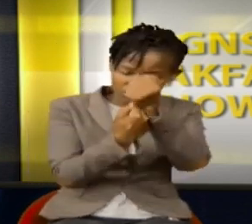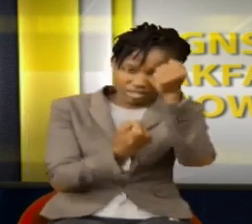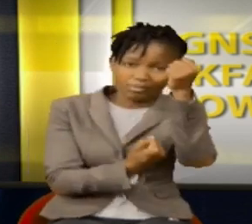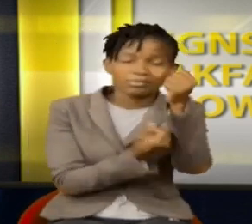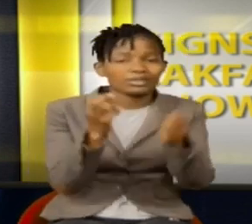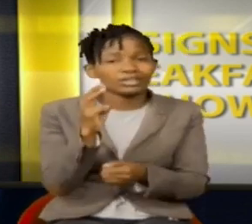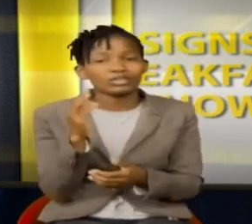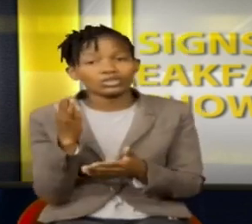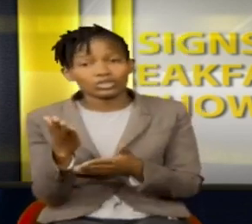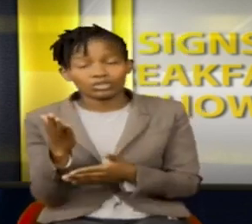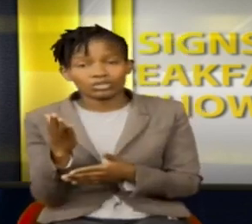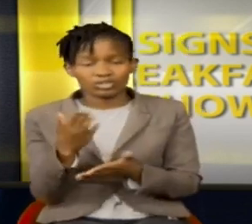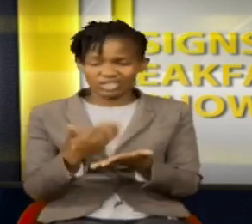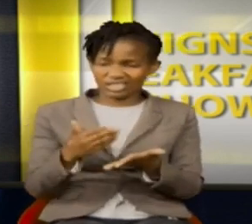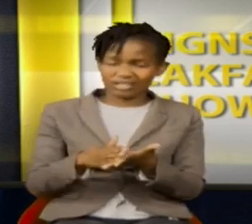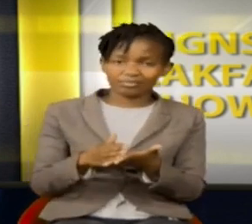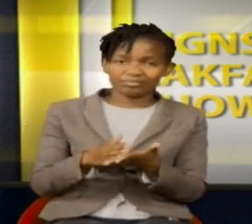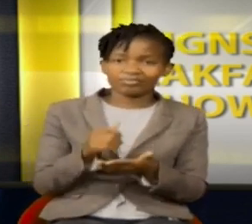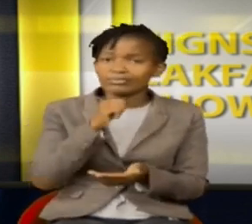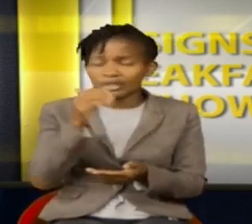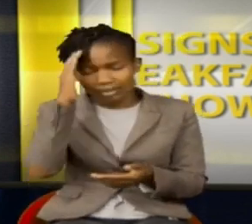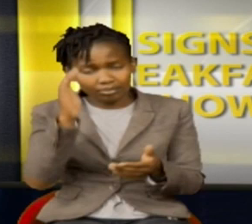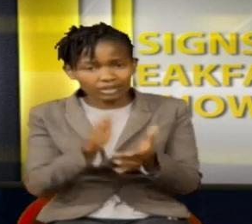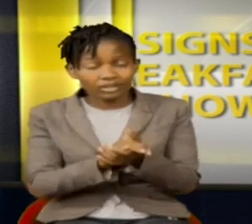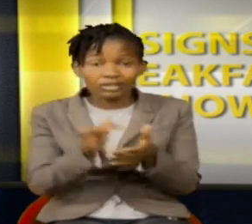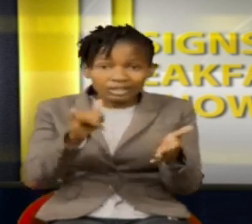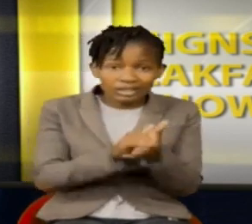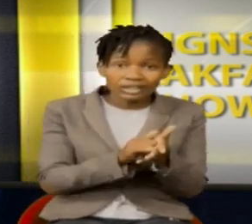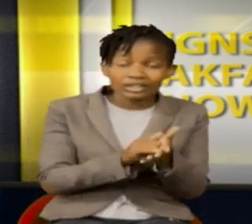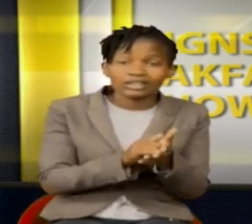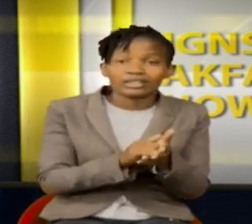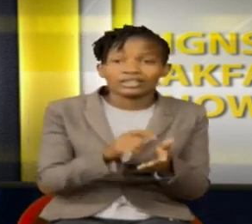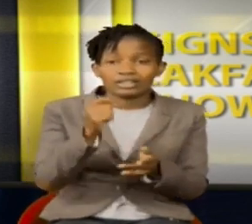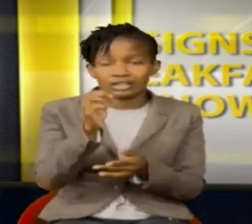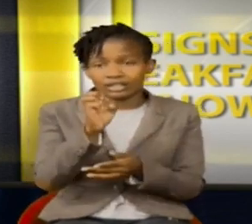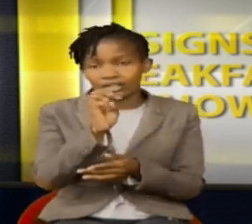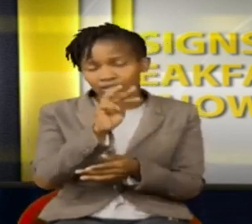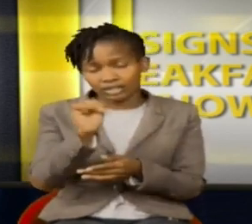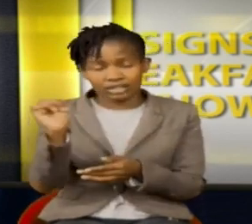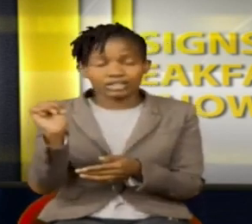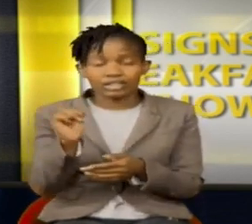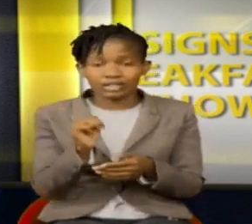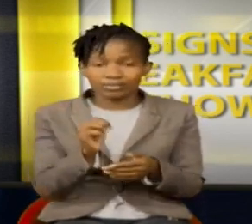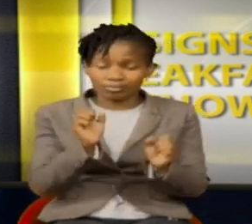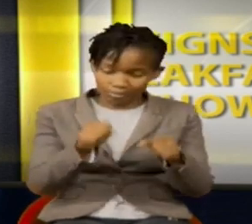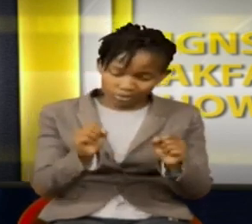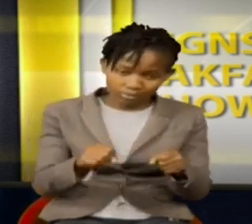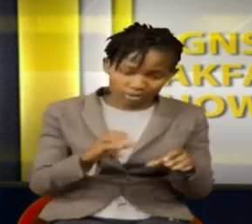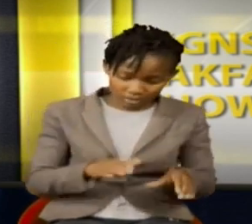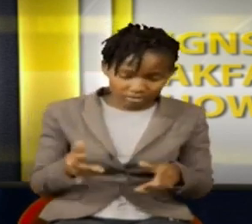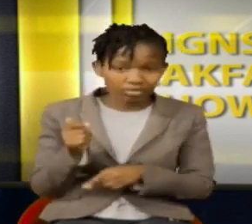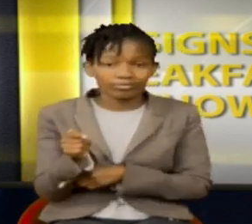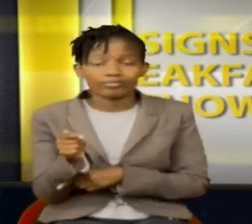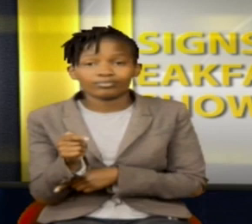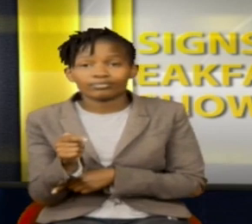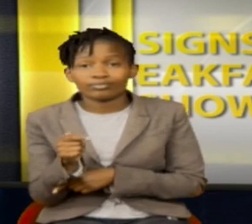our teens. Some do not even believe that the teenagers are capable of doing these things. In fact, some of them are like, oh my God.